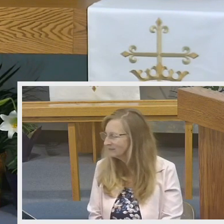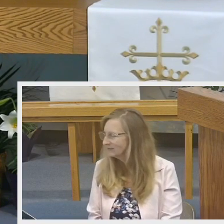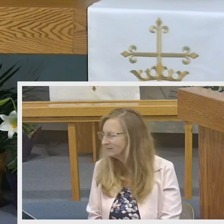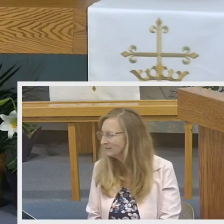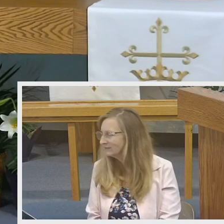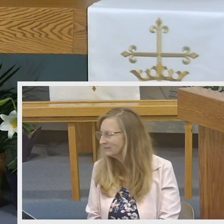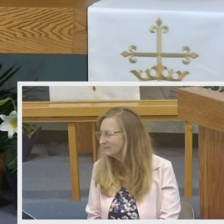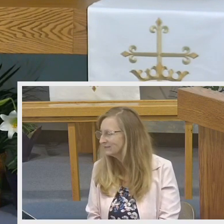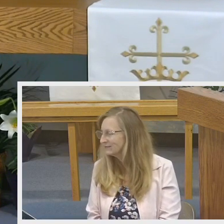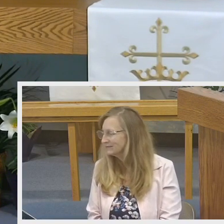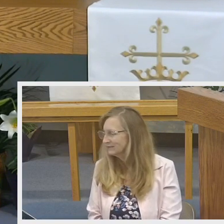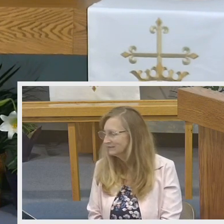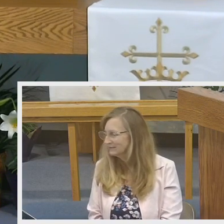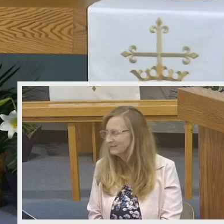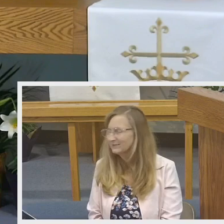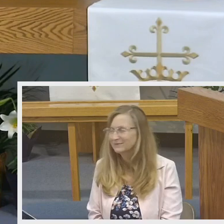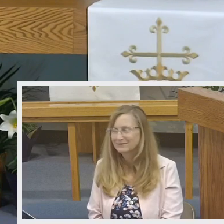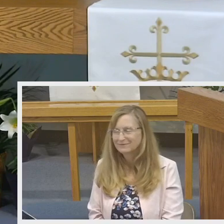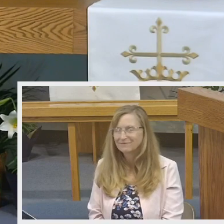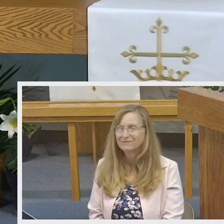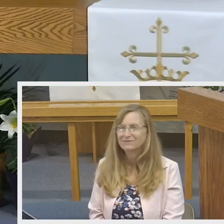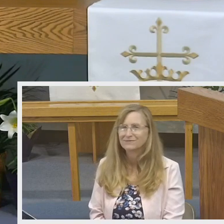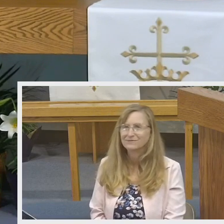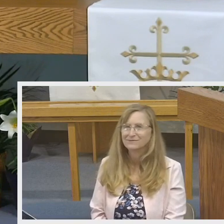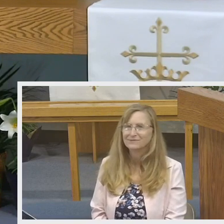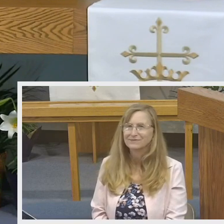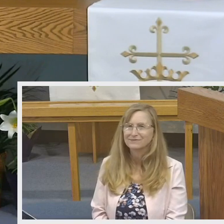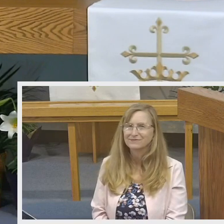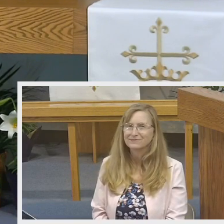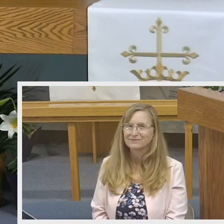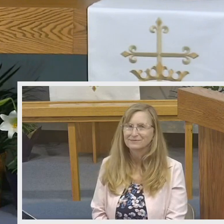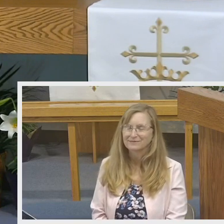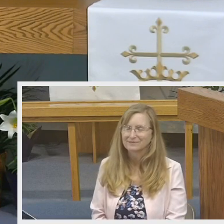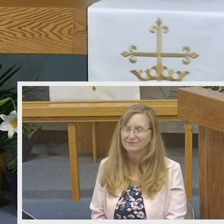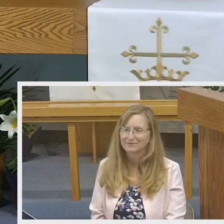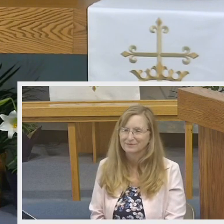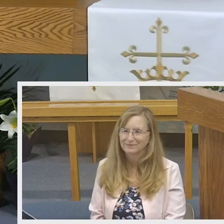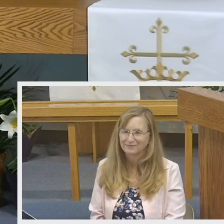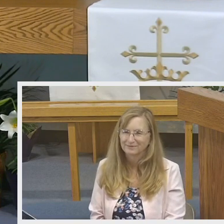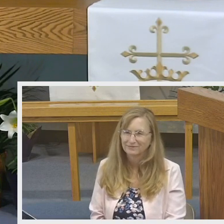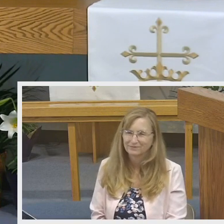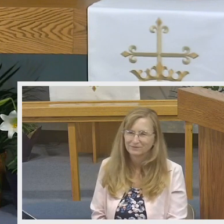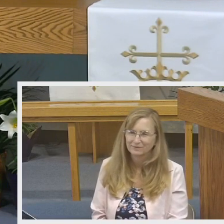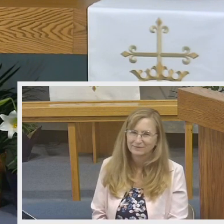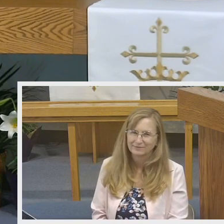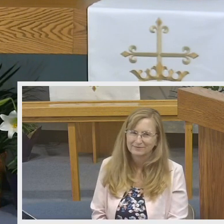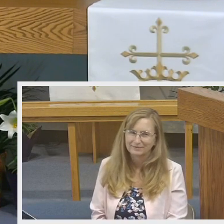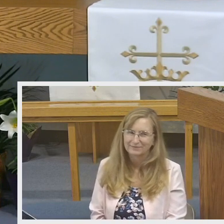Thank you.